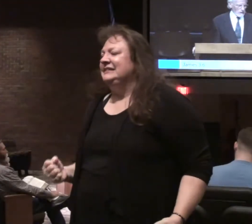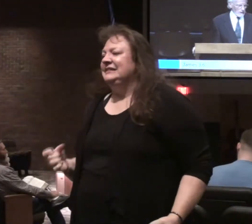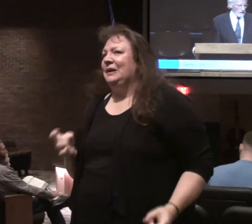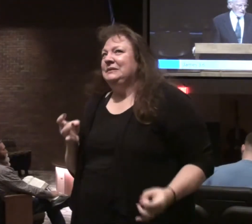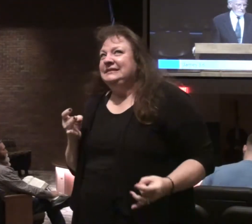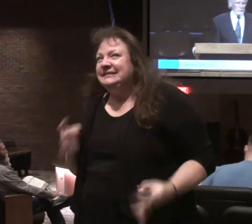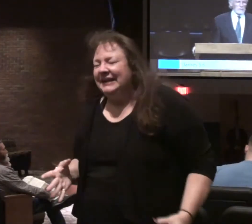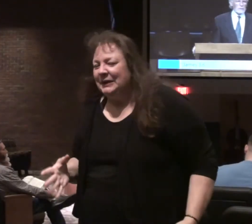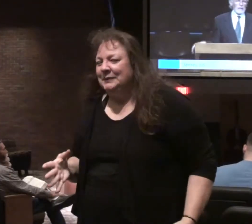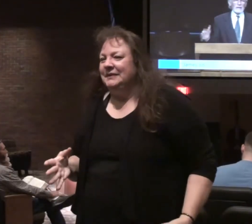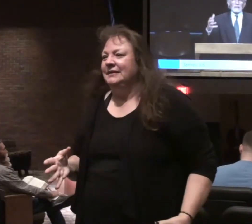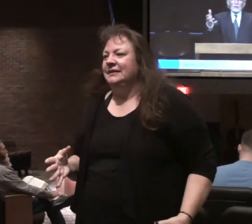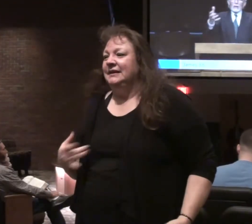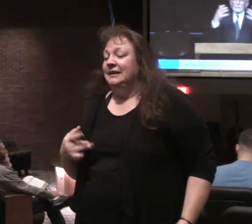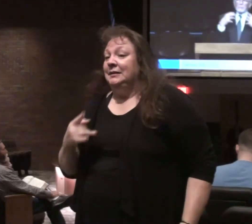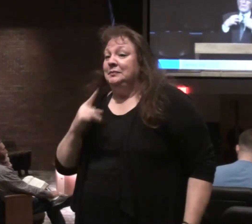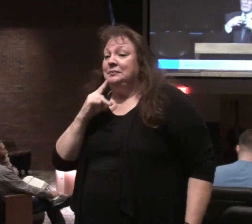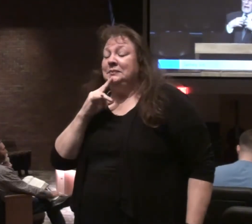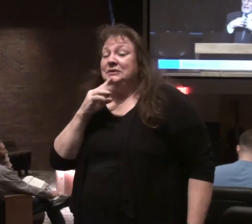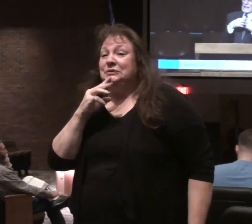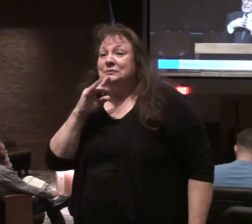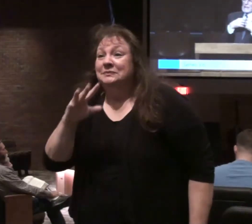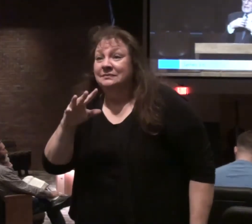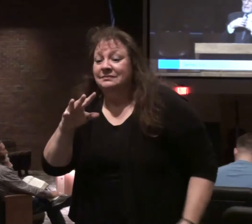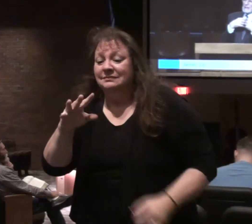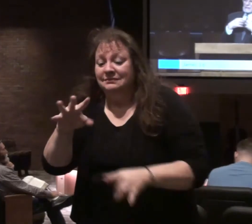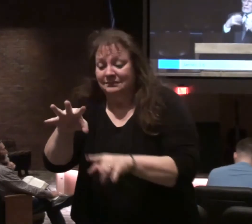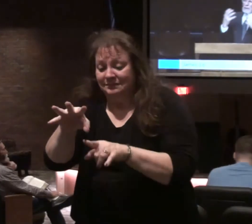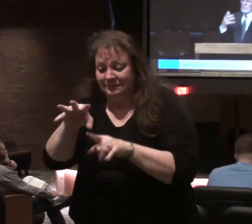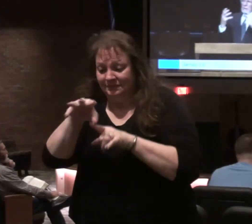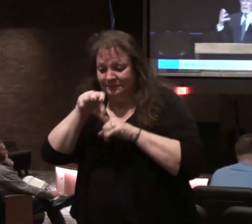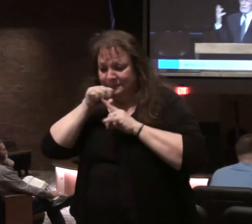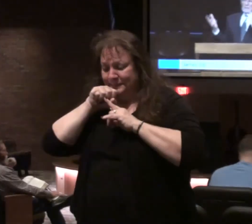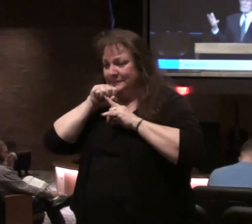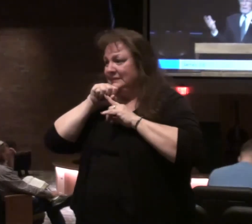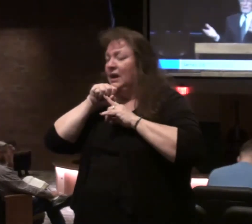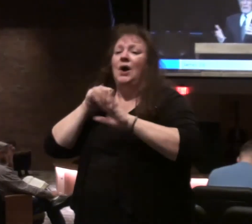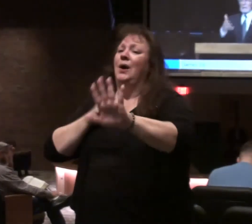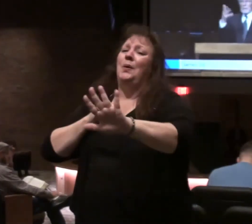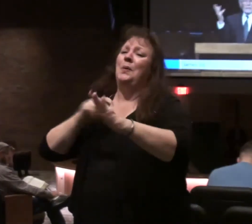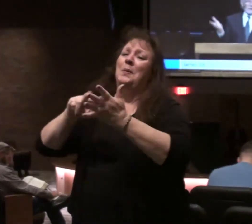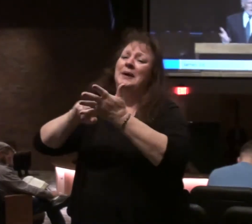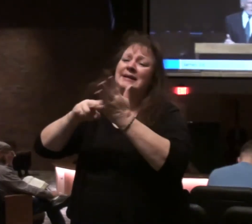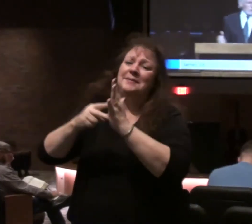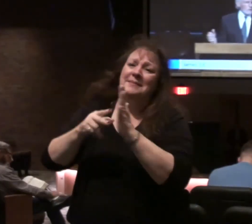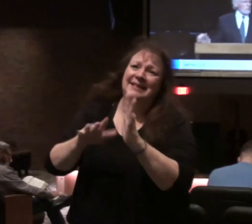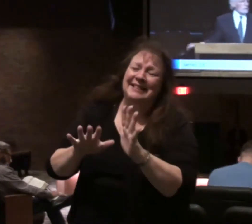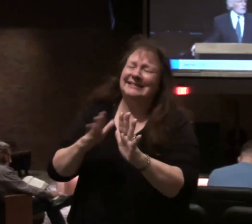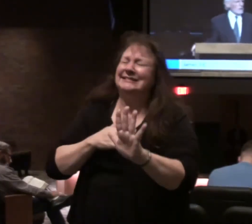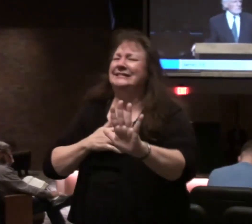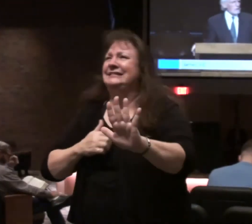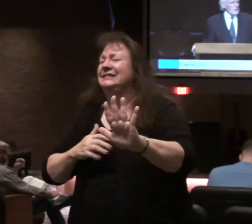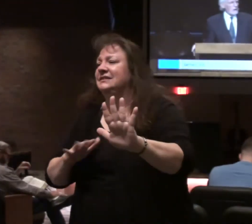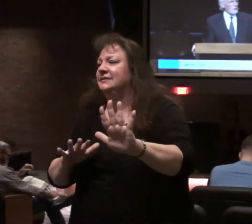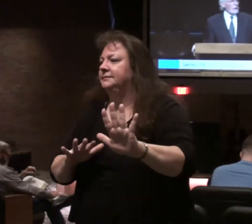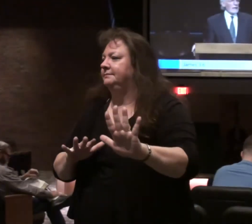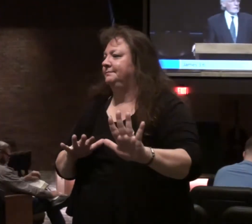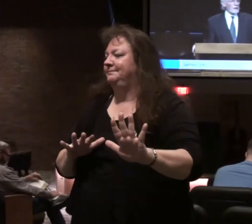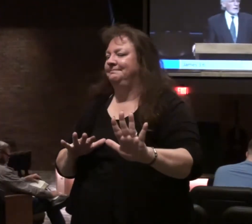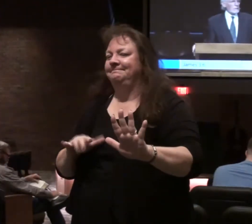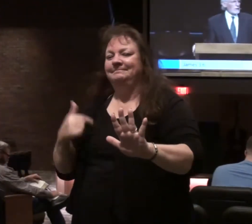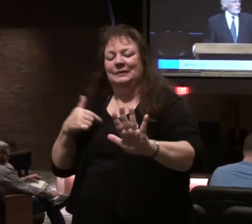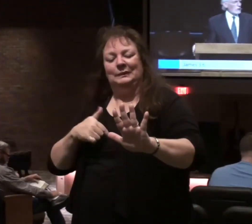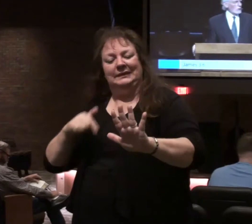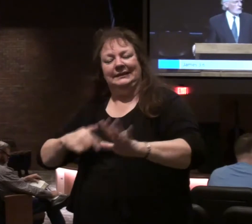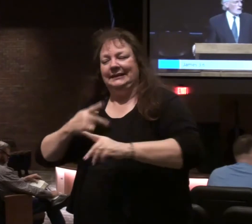to say. But once you said it, it's hard to pull it back in. Then you try to say, well, I didn't mean it that. We see that go on all the time. But we have to